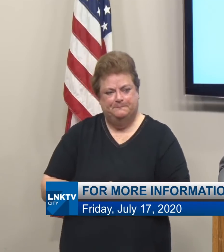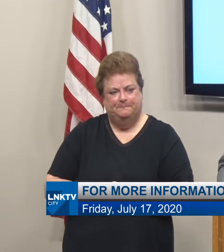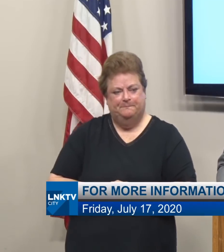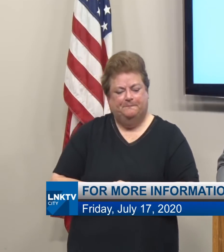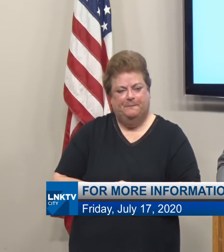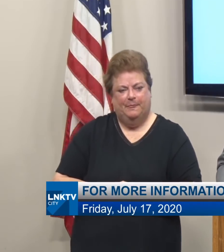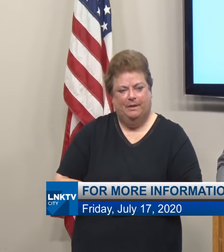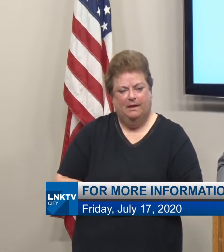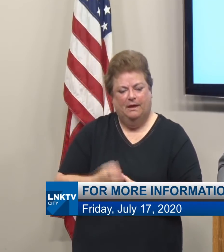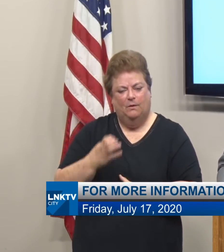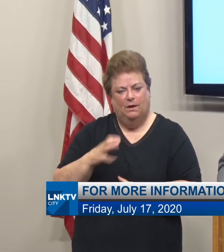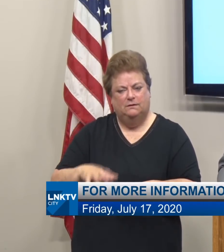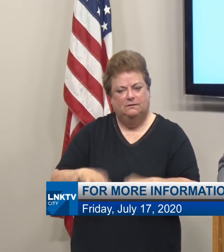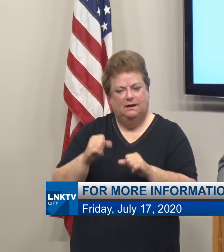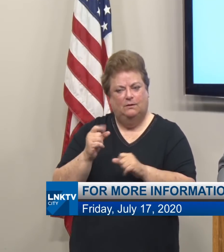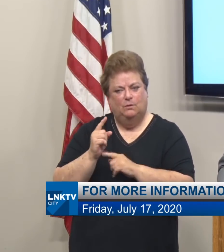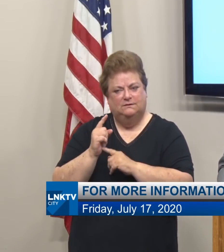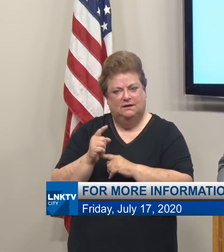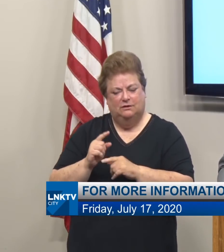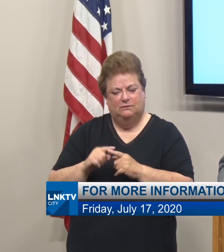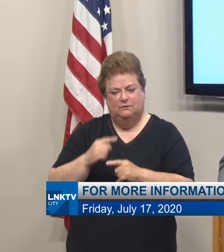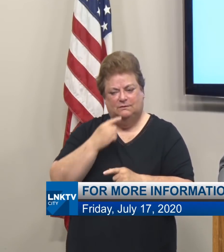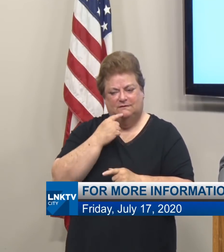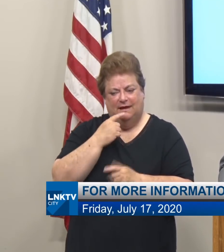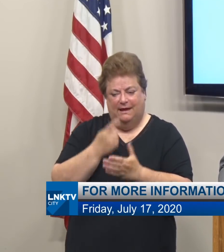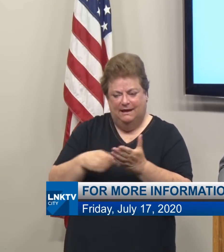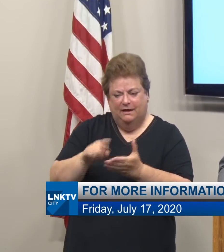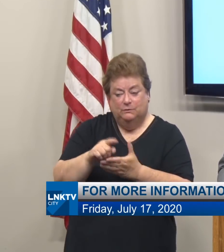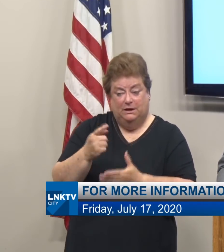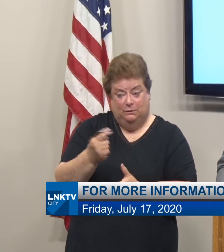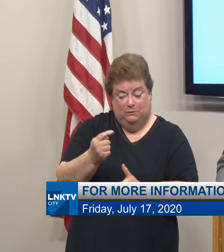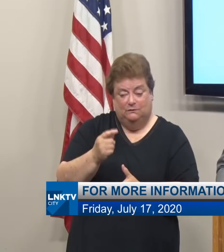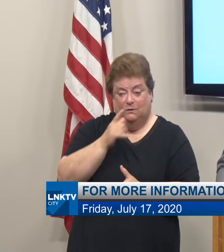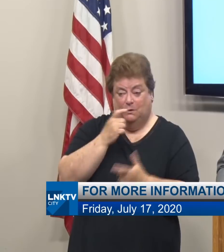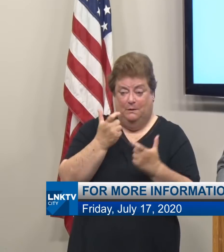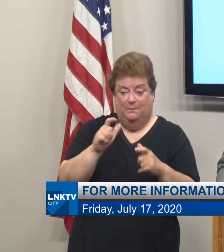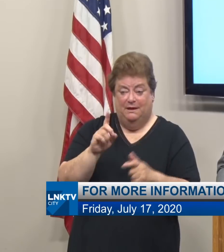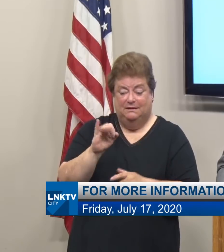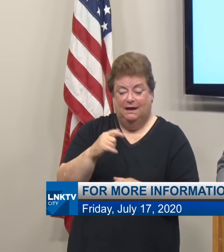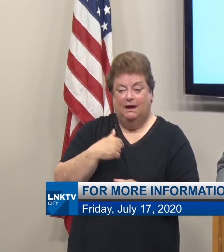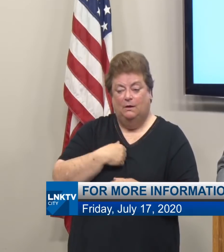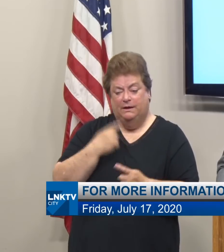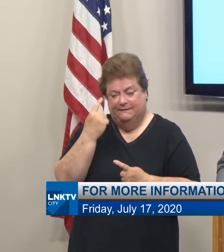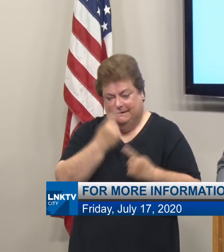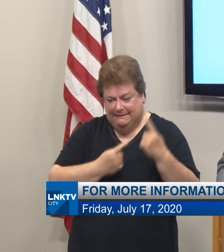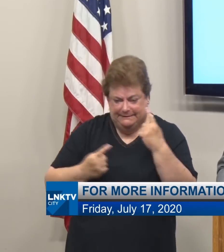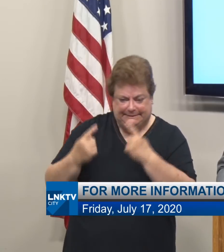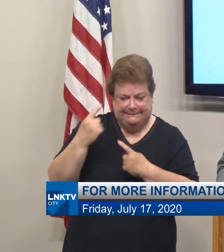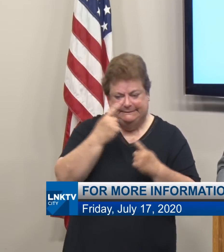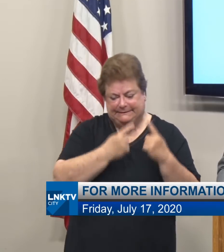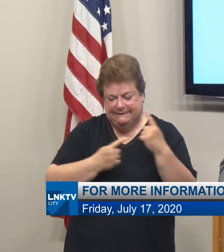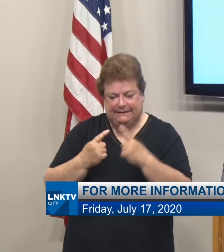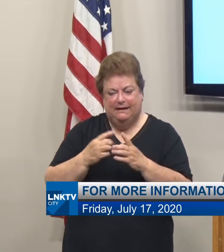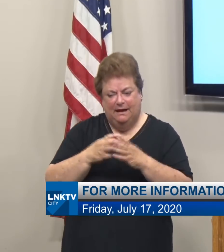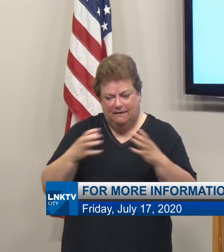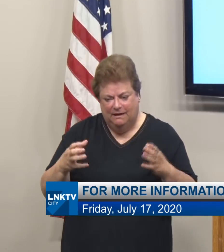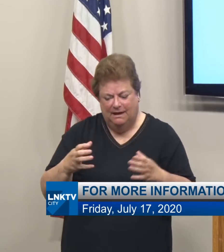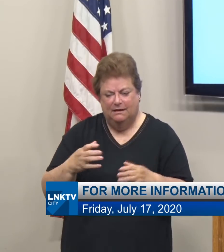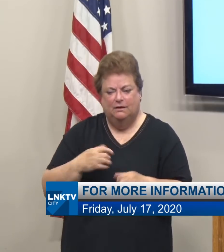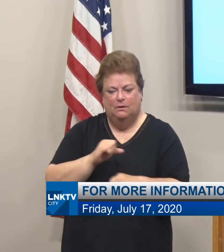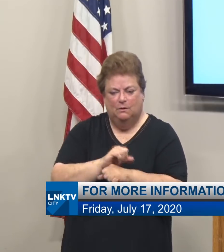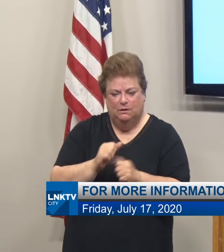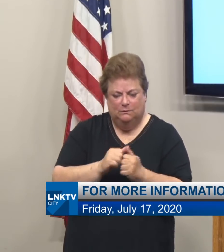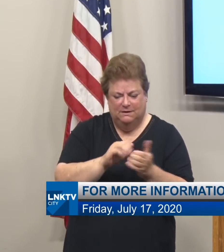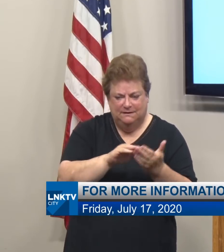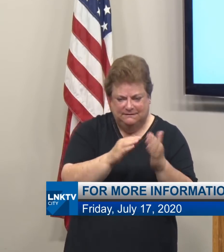I'd like to just take a second to say that next Tuesday will be a big day, because we've put a lot of thought into a plan. Again, we've worked with the city, we've worked with the